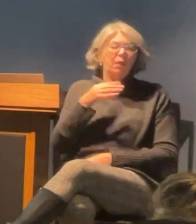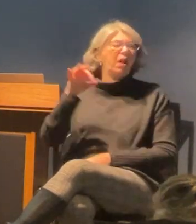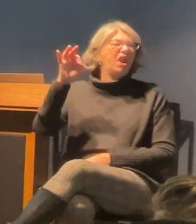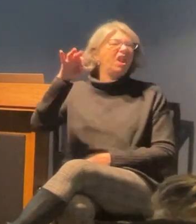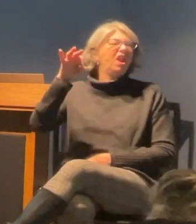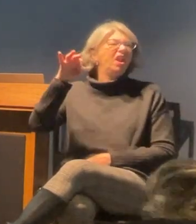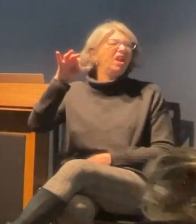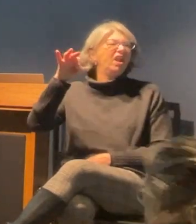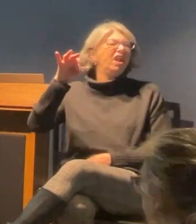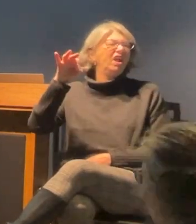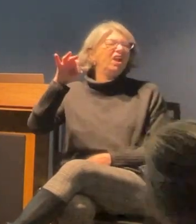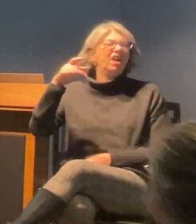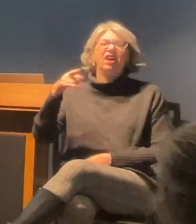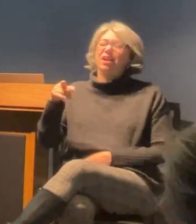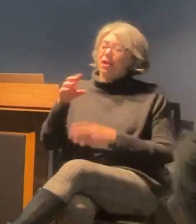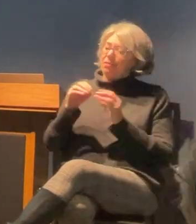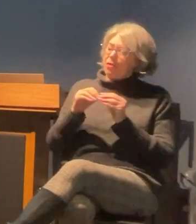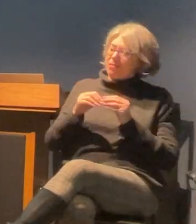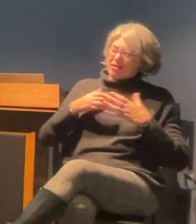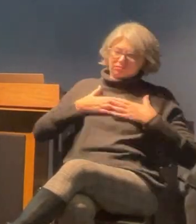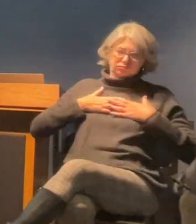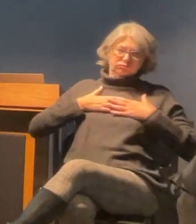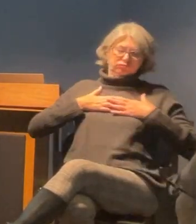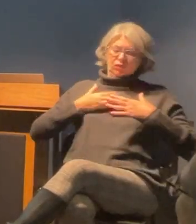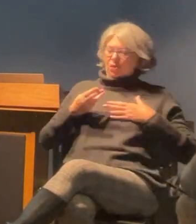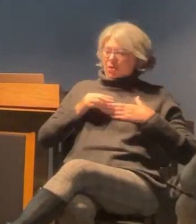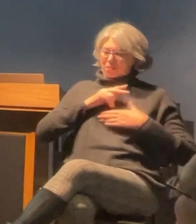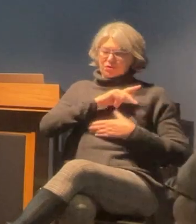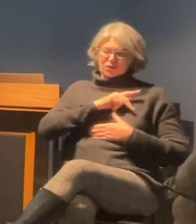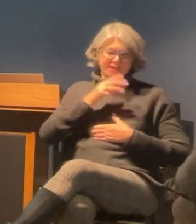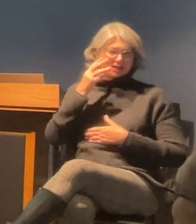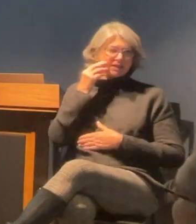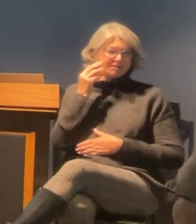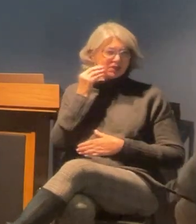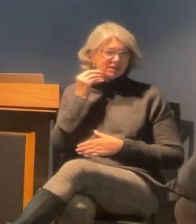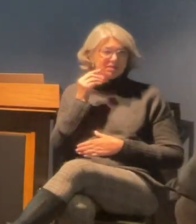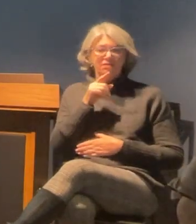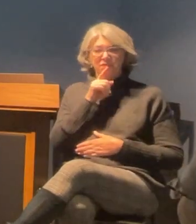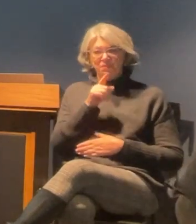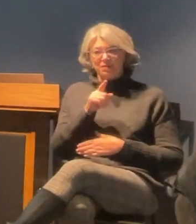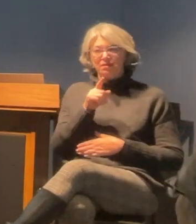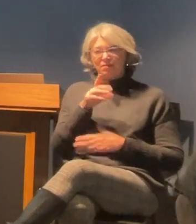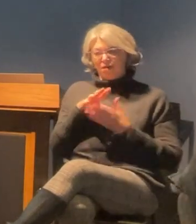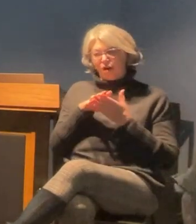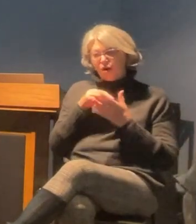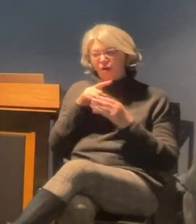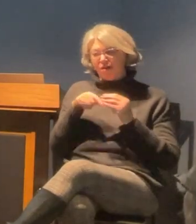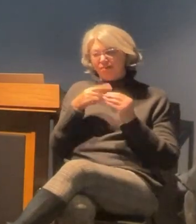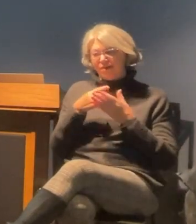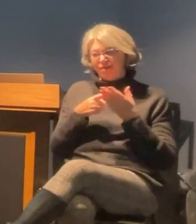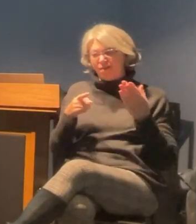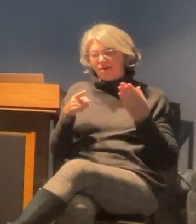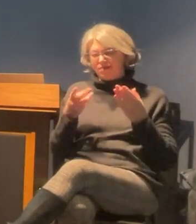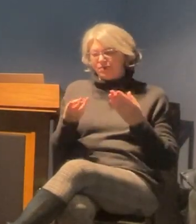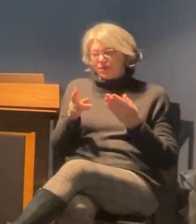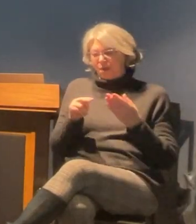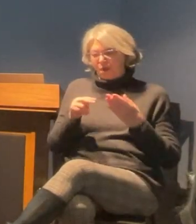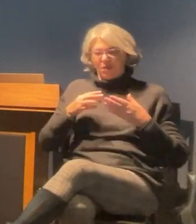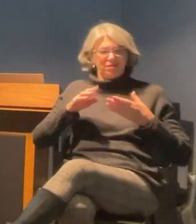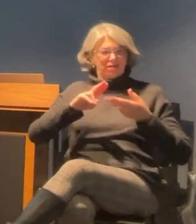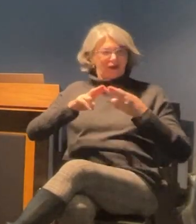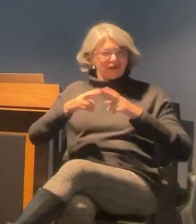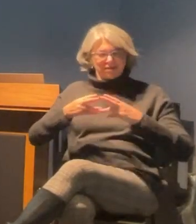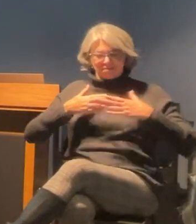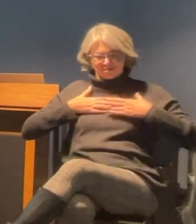other people because this is more about your own personal experience and really learning about what's in your own closet. And